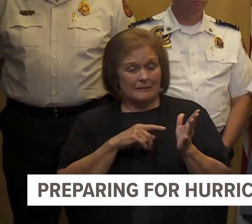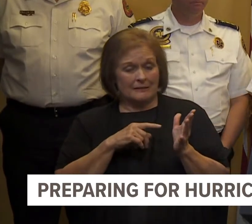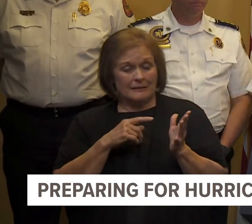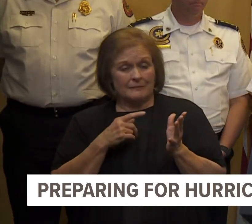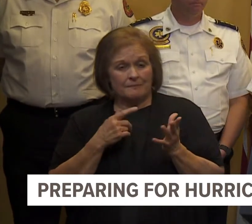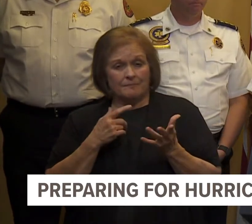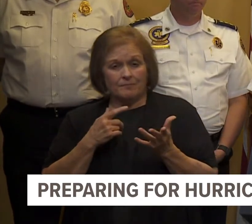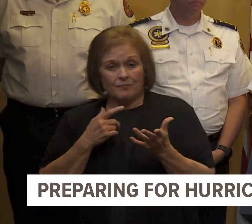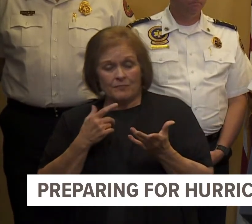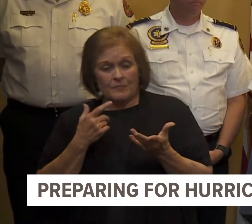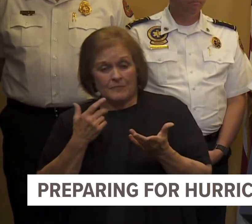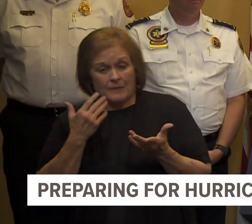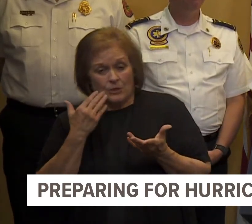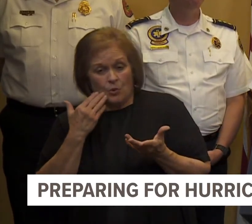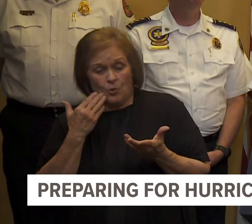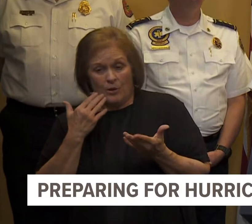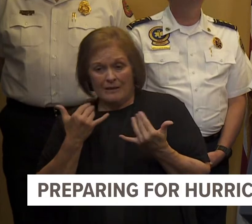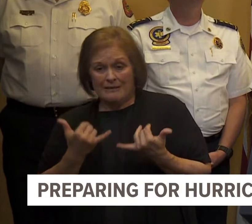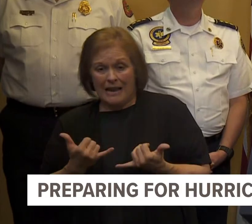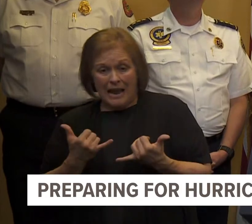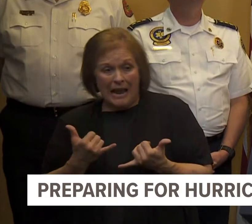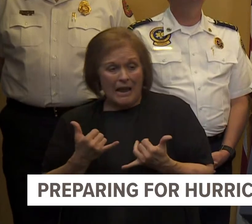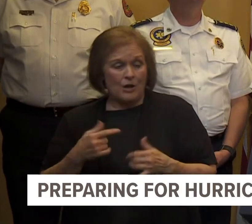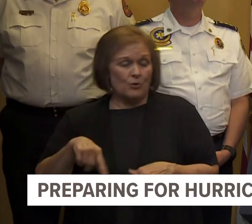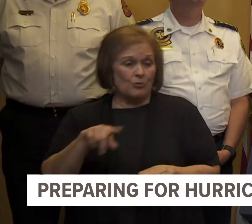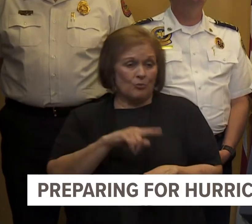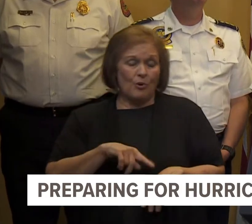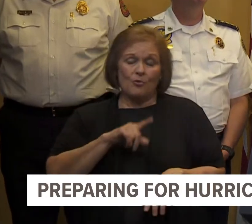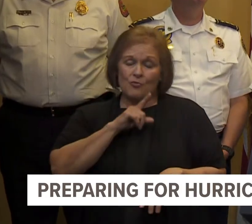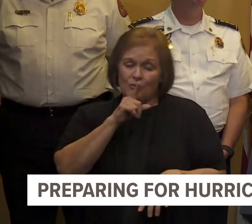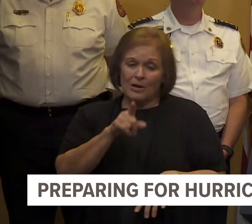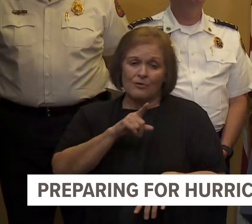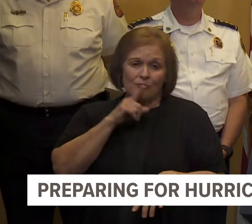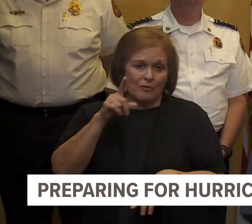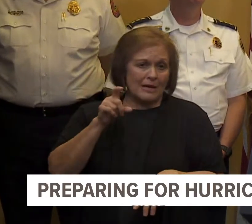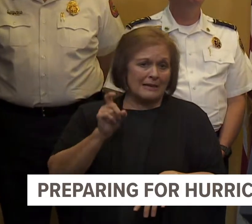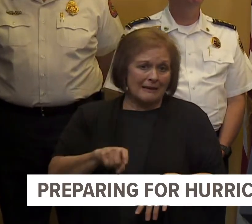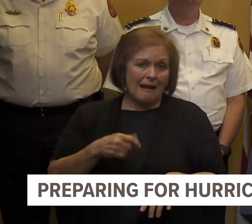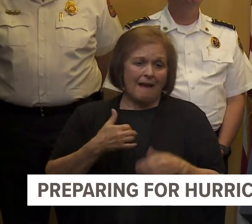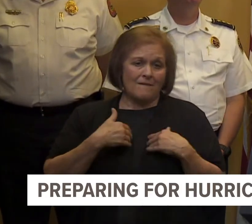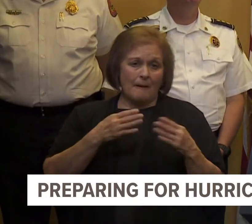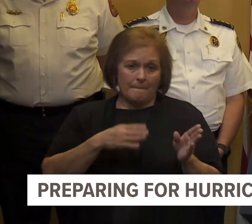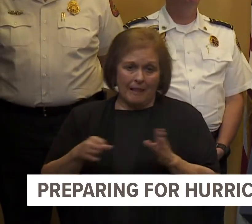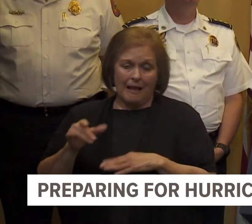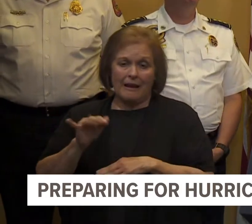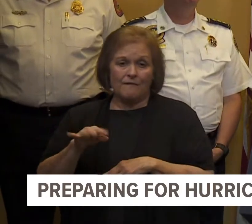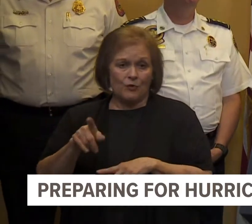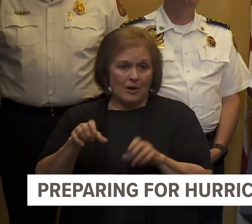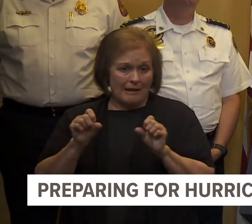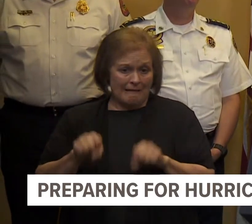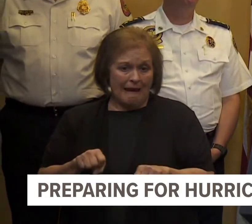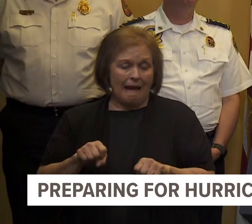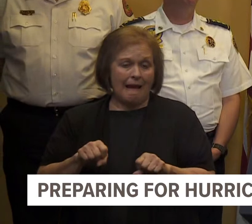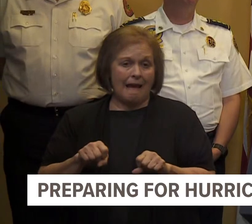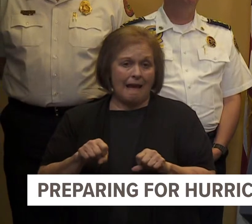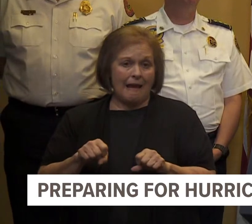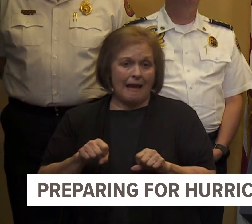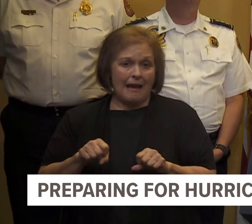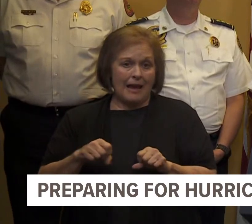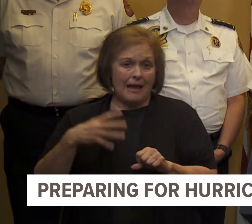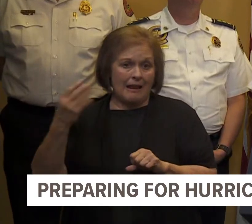that now more than ever, folks need to have a plan. Those that are capable of doing this on their own, they need